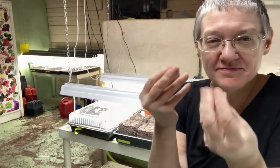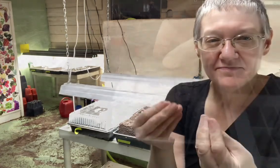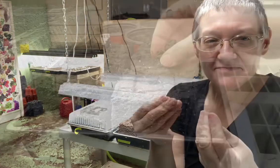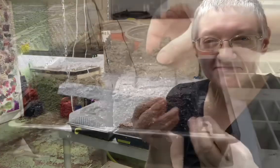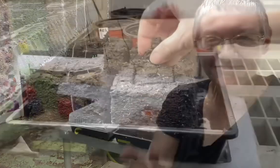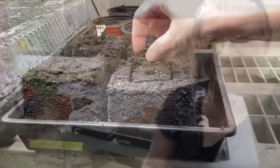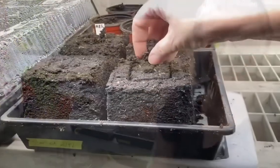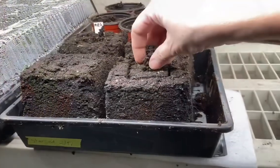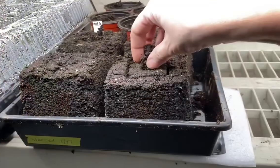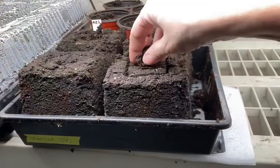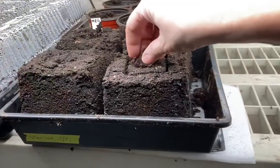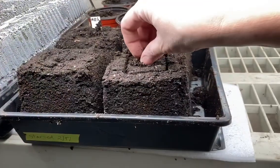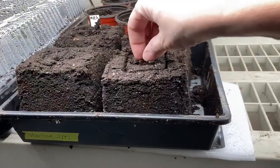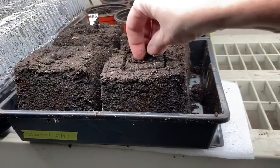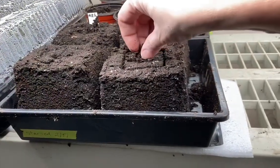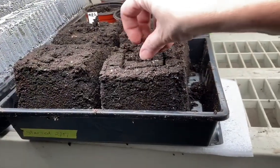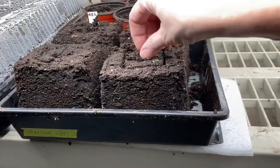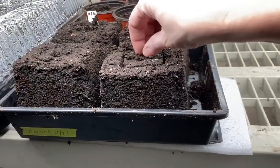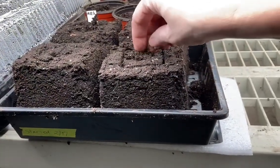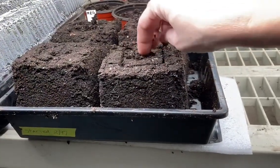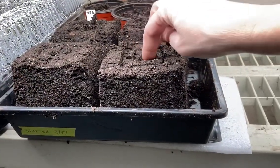of those soil blocks.